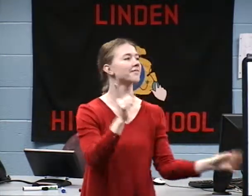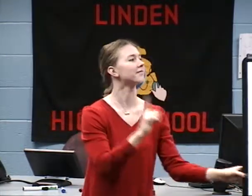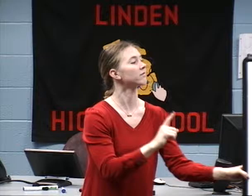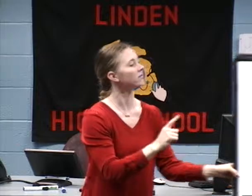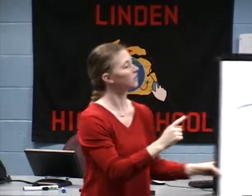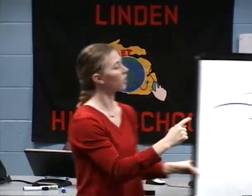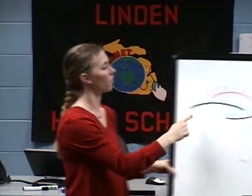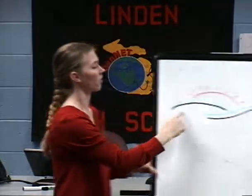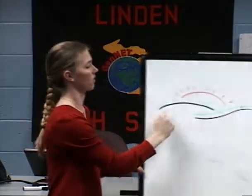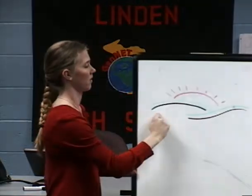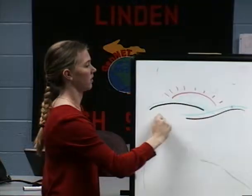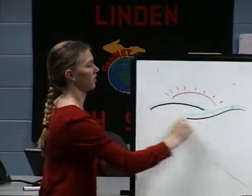I think Sam's